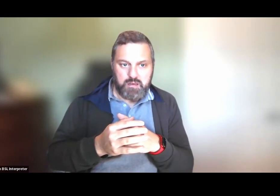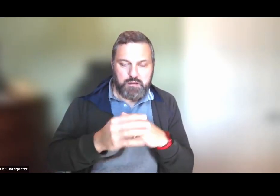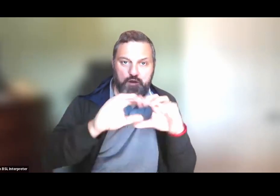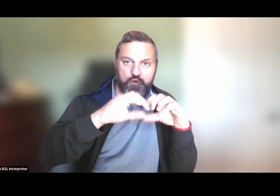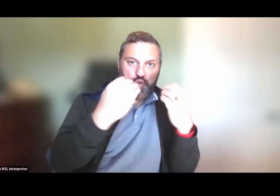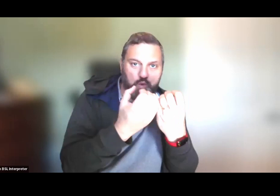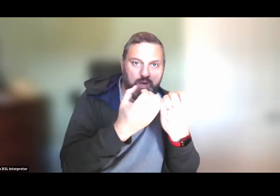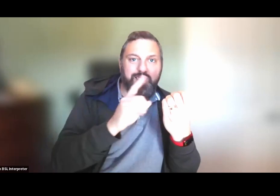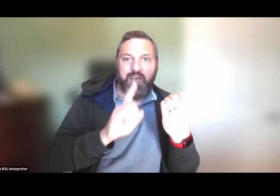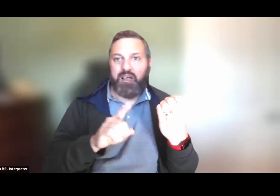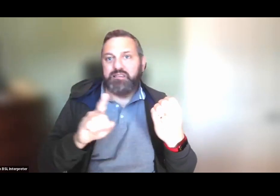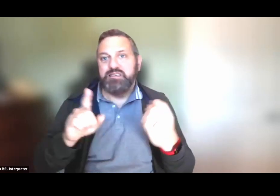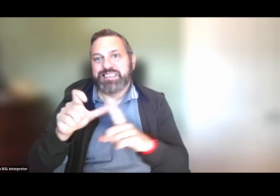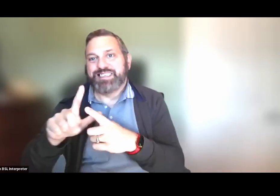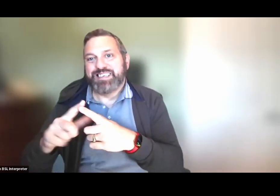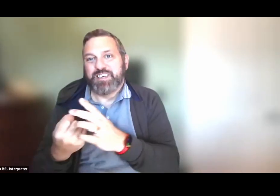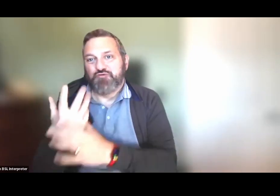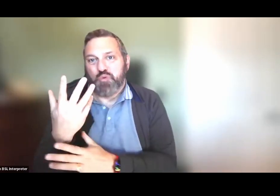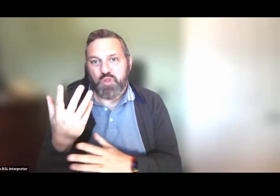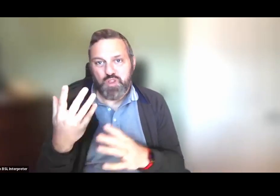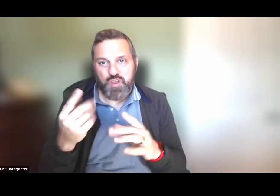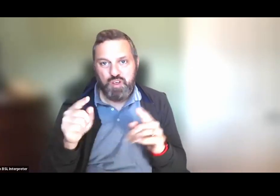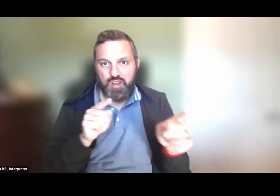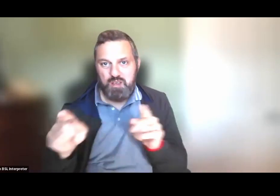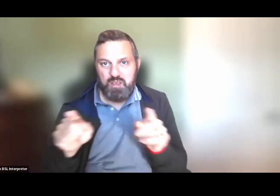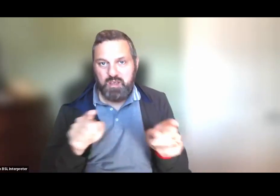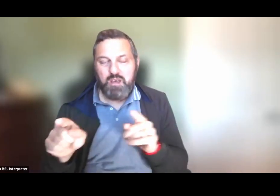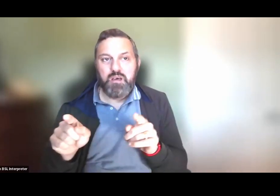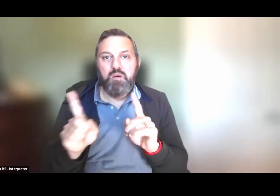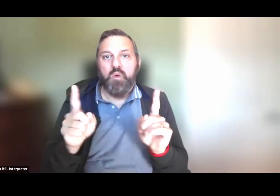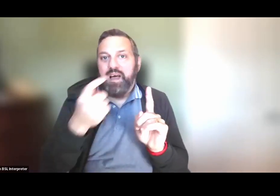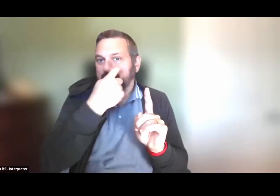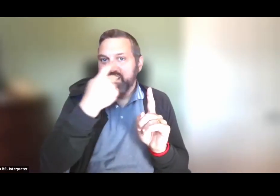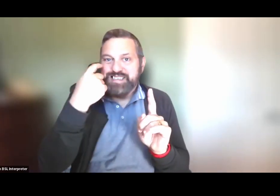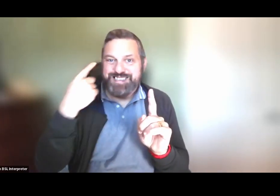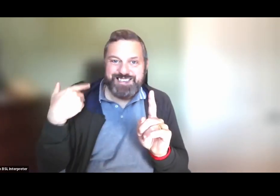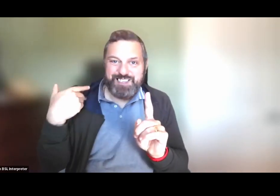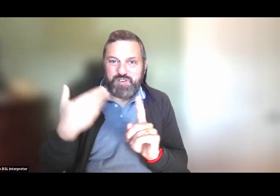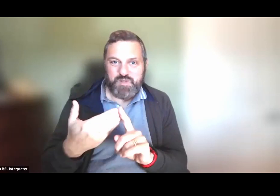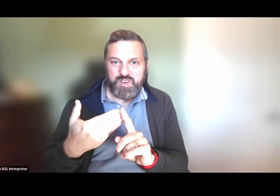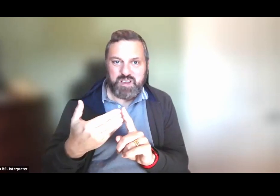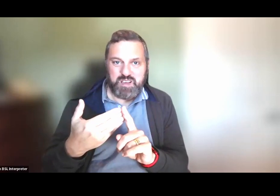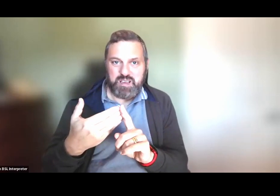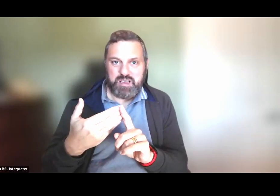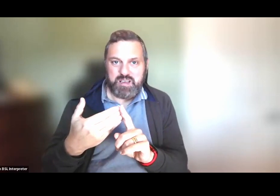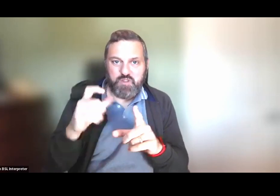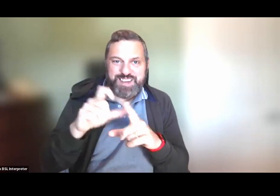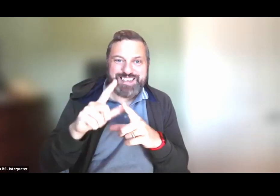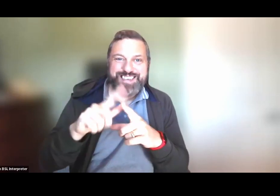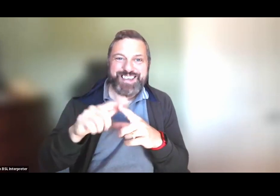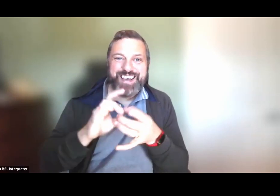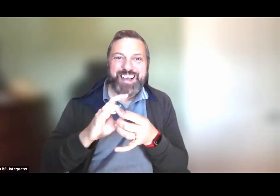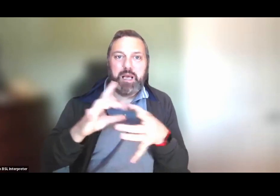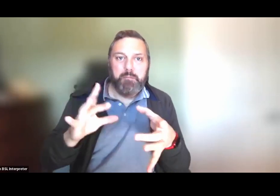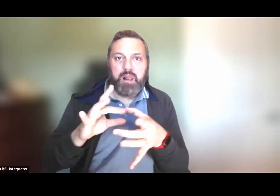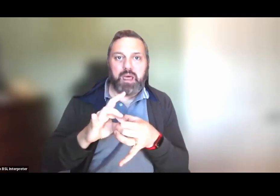Economics and degrowth is the view based on empirical evidence so far that the scale of decoupling that would be